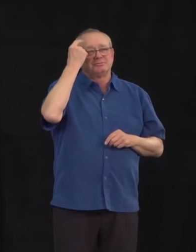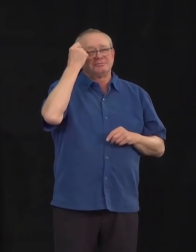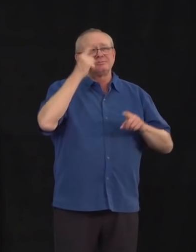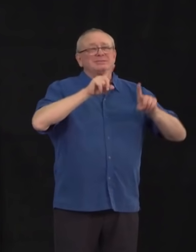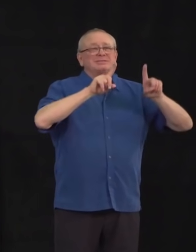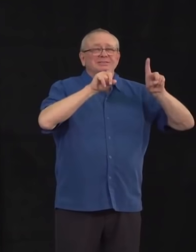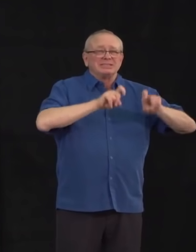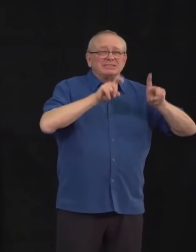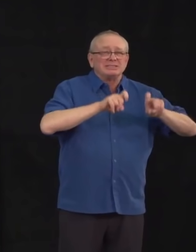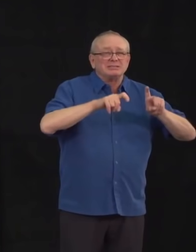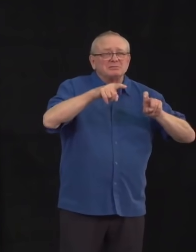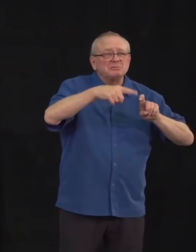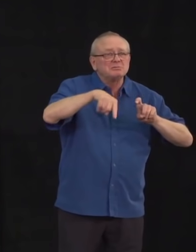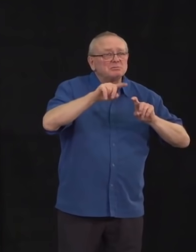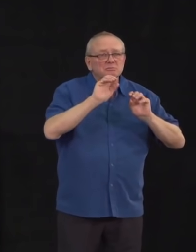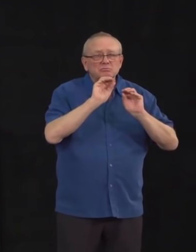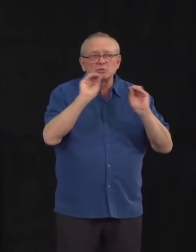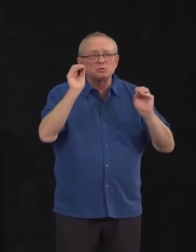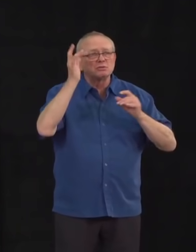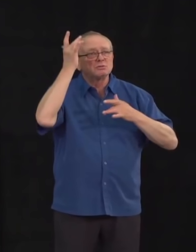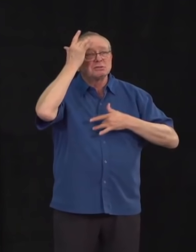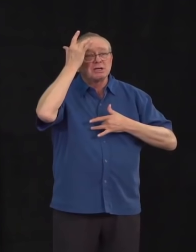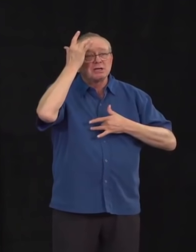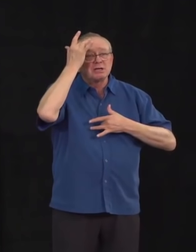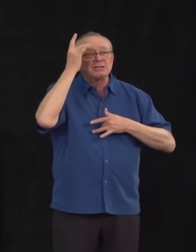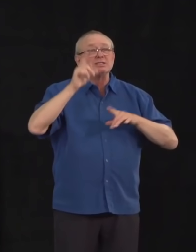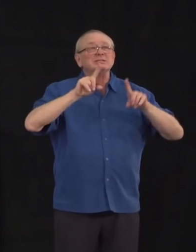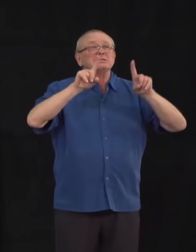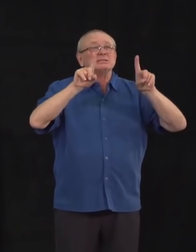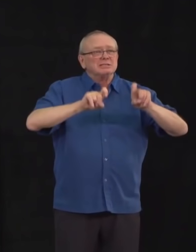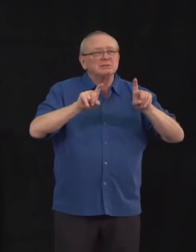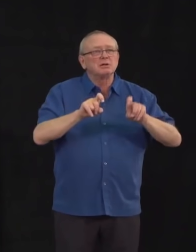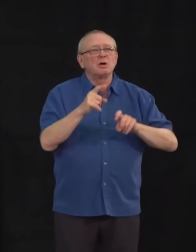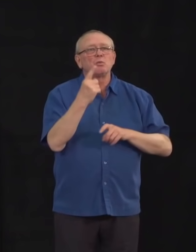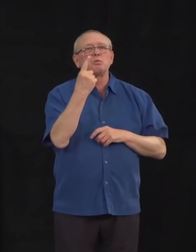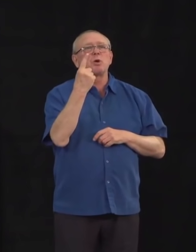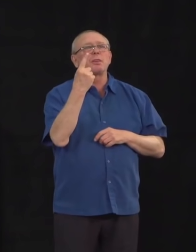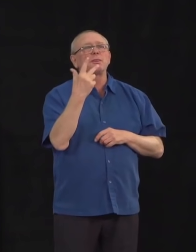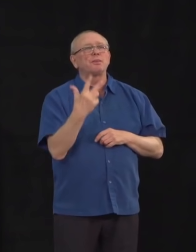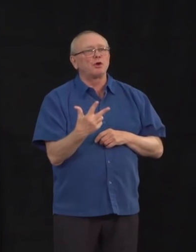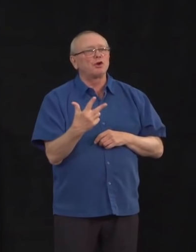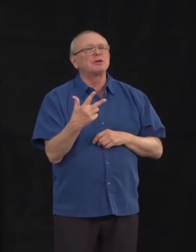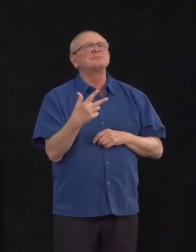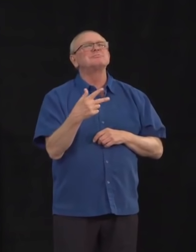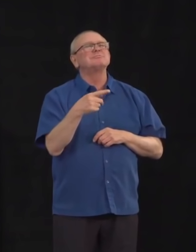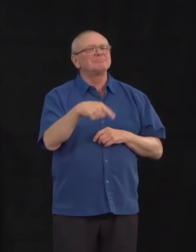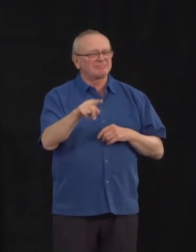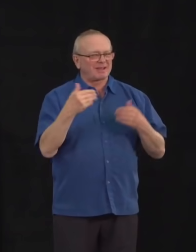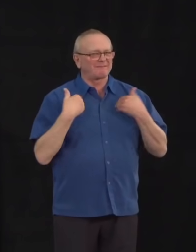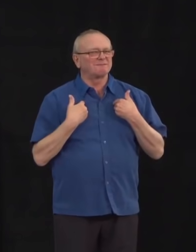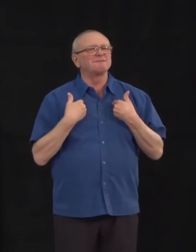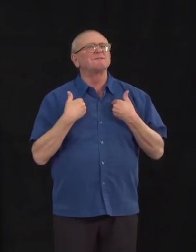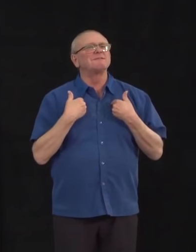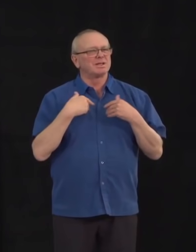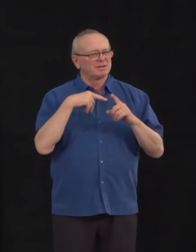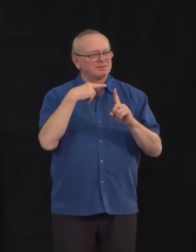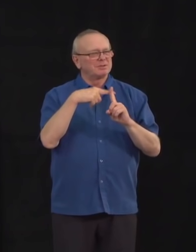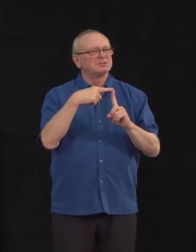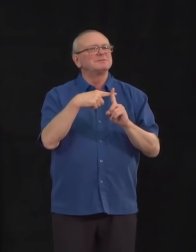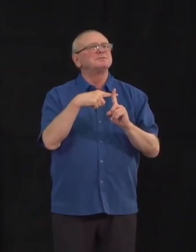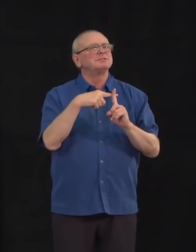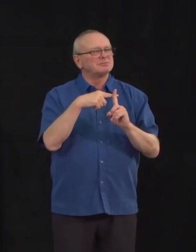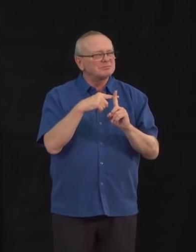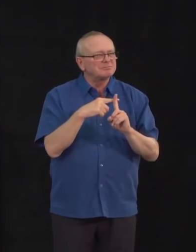workers. Almost one-third of these cases were found by offering testing to those who have no symptoms,